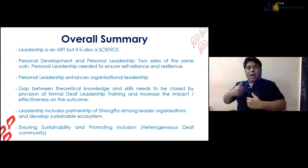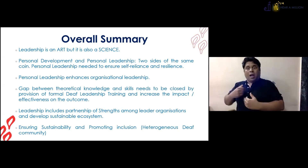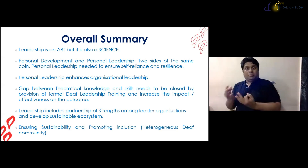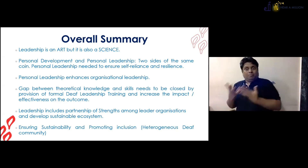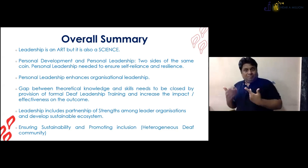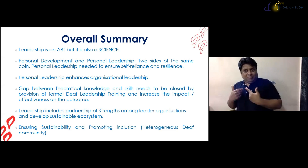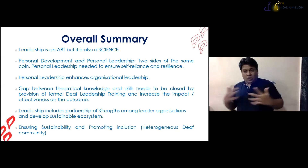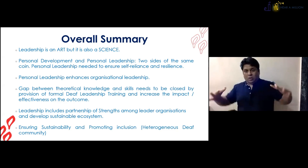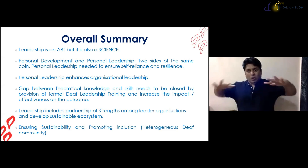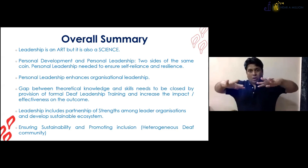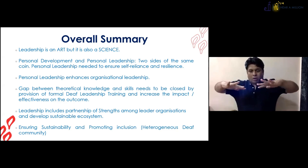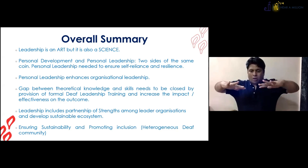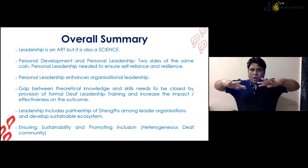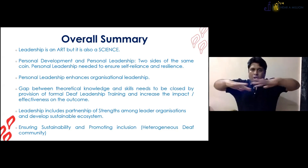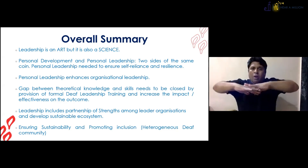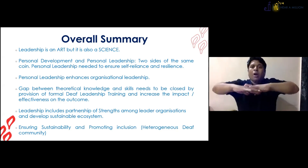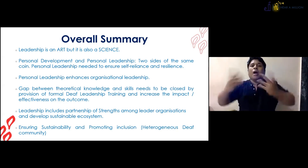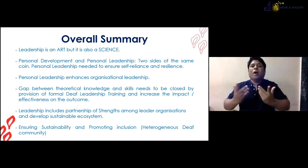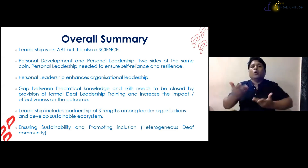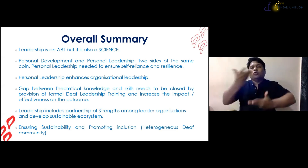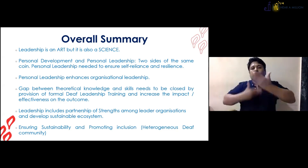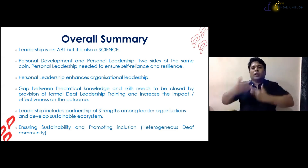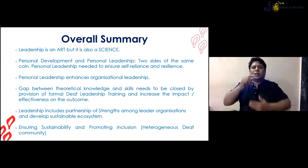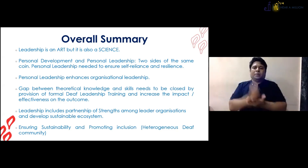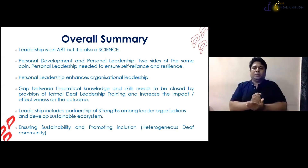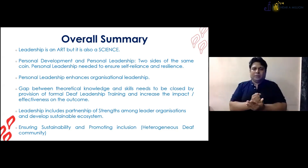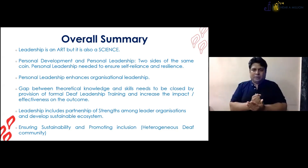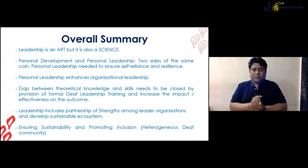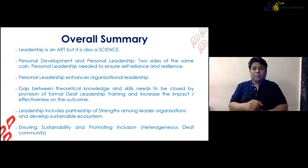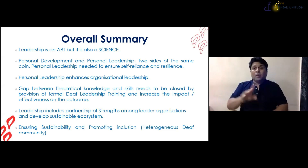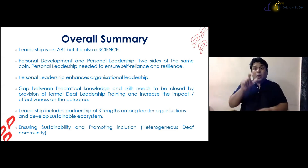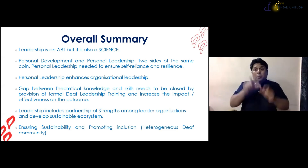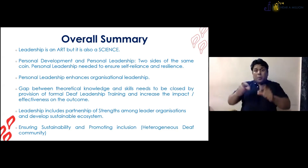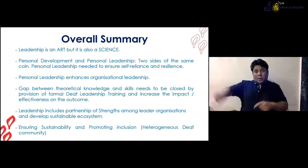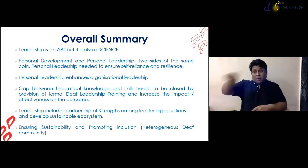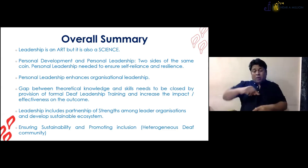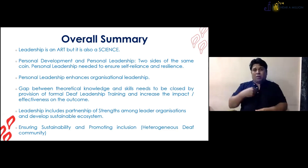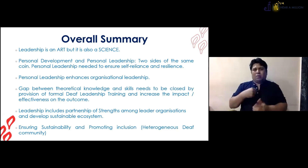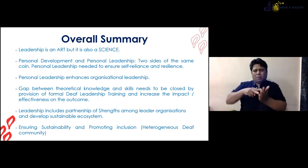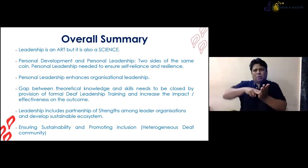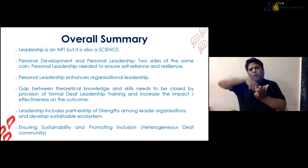in skills, and it has to merge with practice, with training.